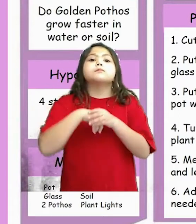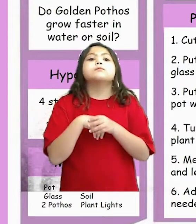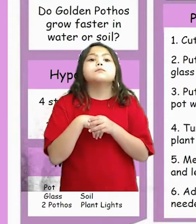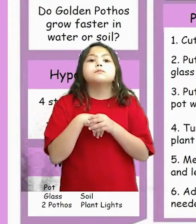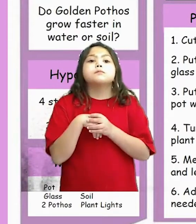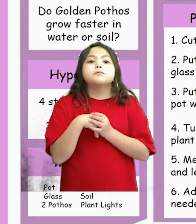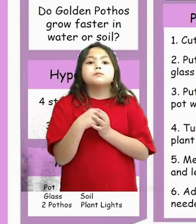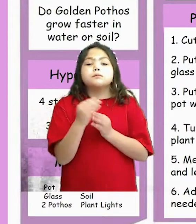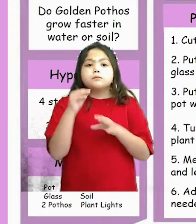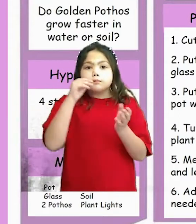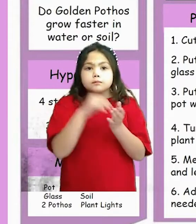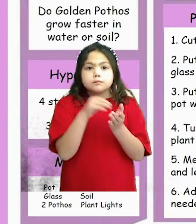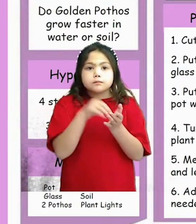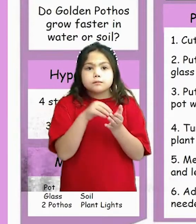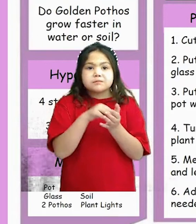Secondly,